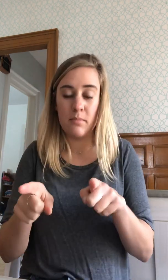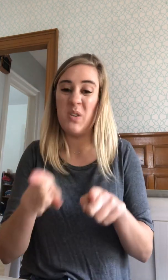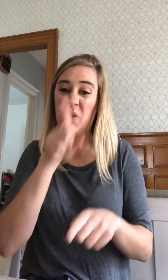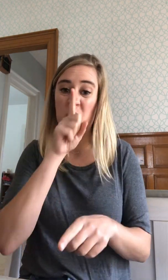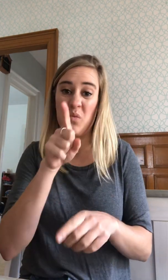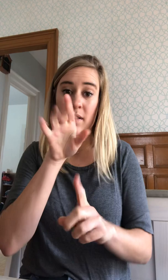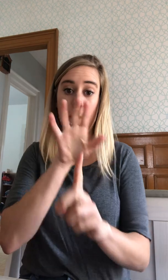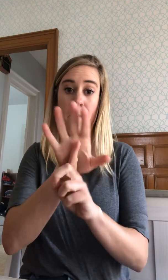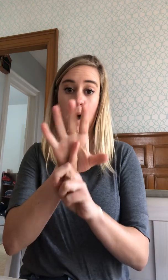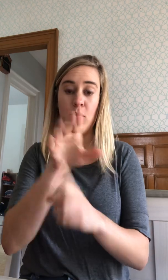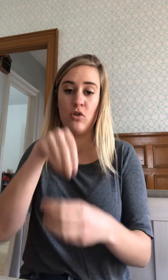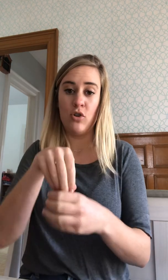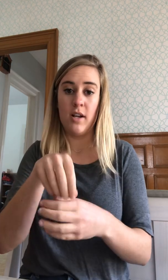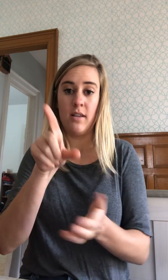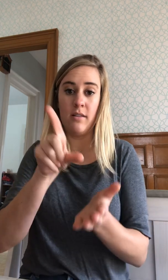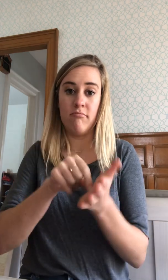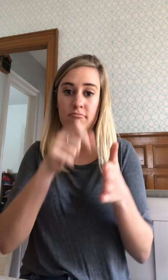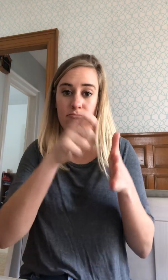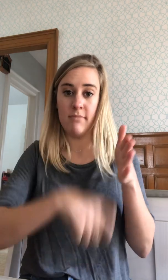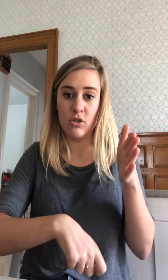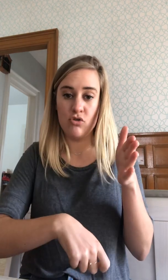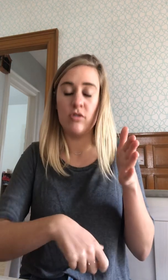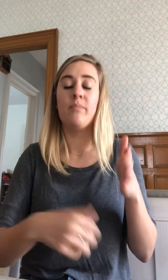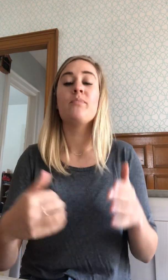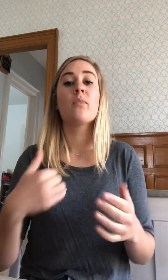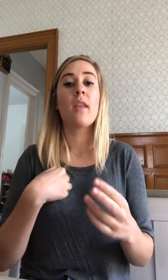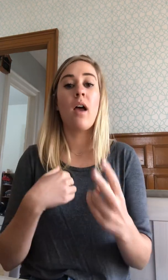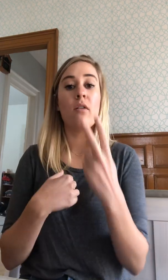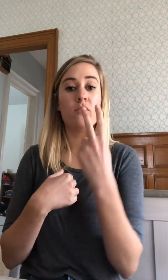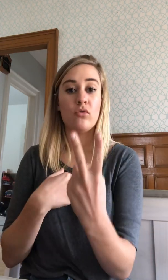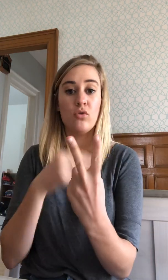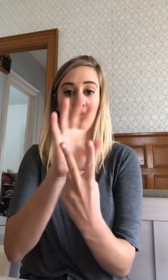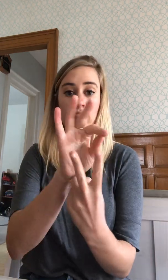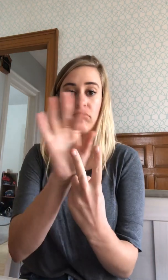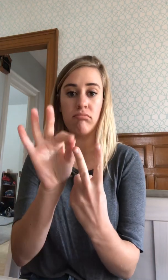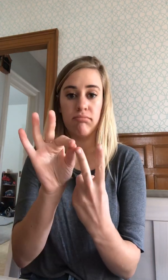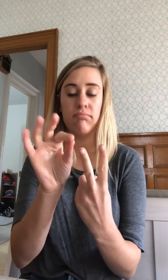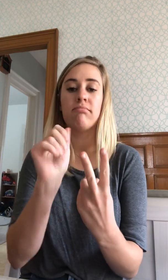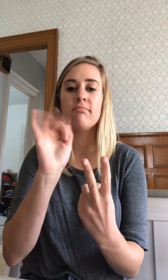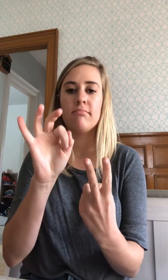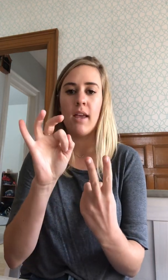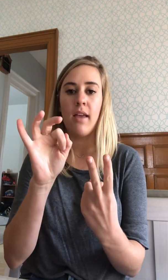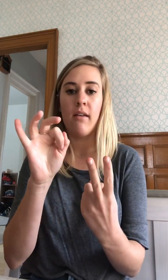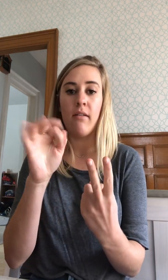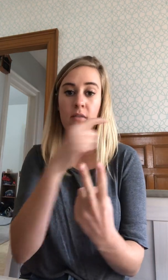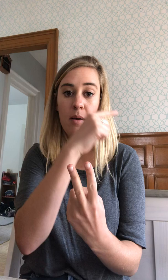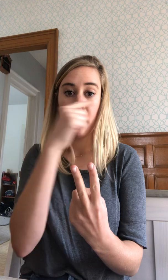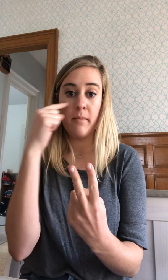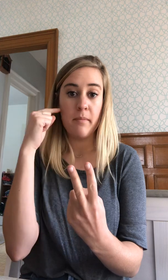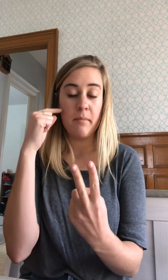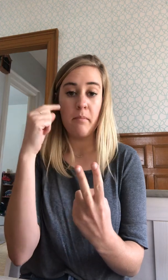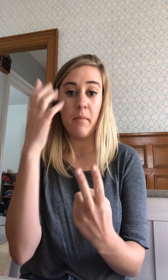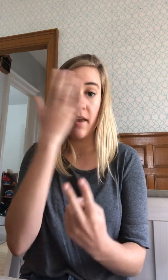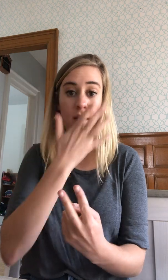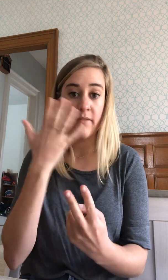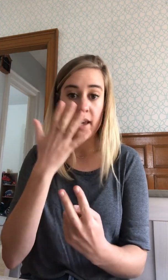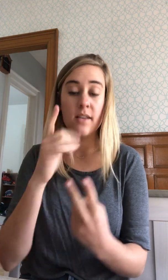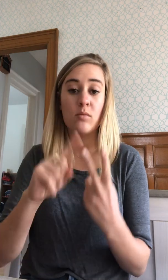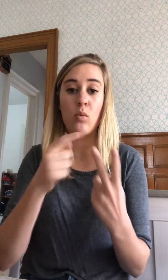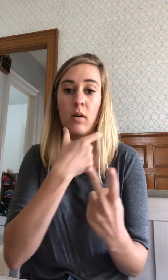literature. So two options if we have to deal with midface and mandible fractures where we need to put teeth together.